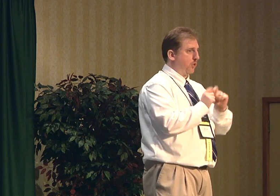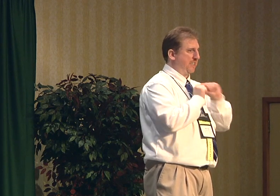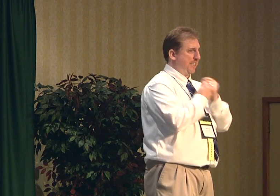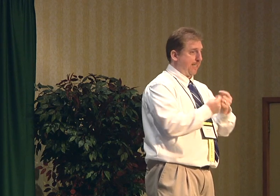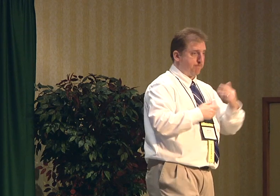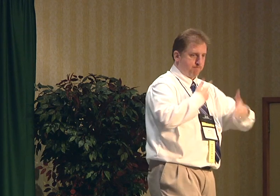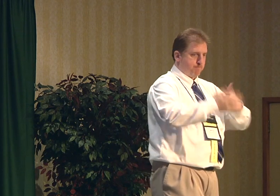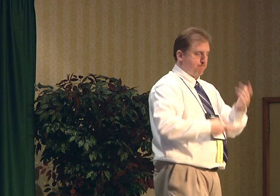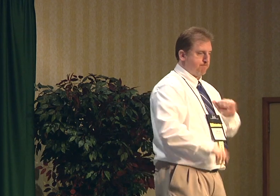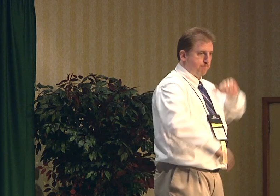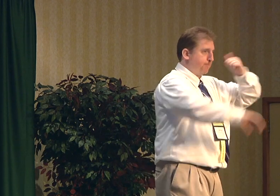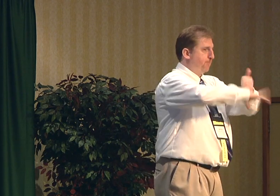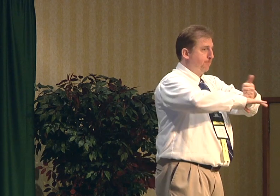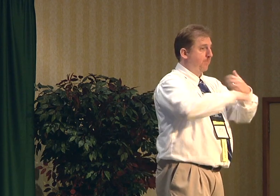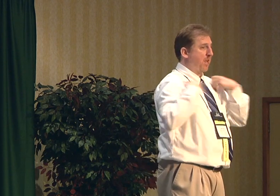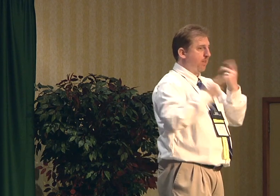work together as a team?